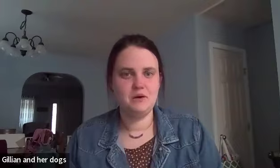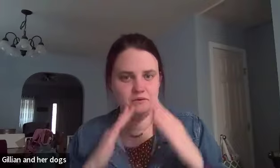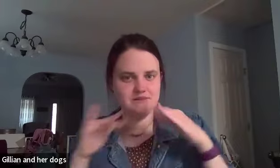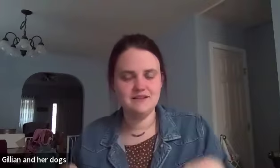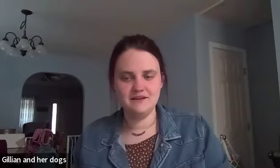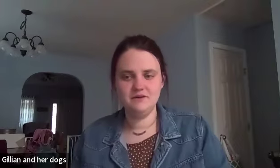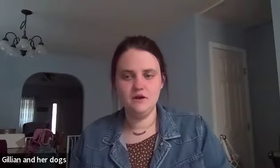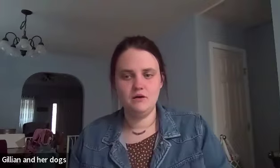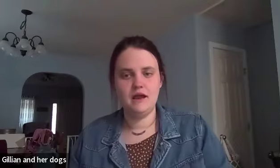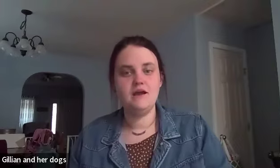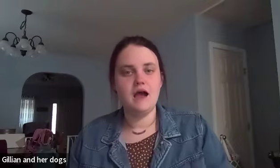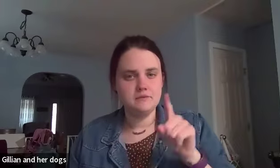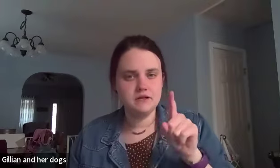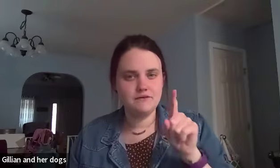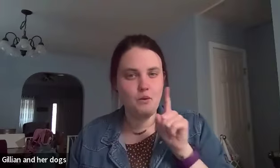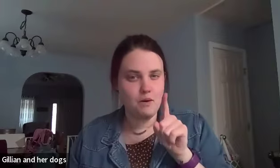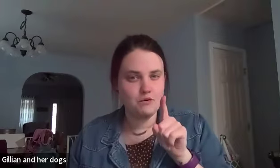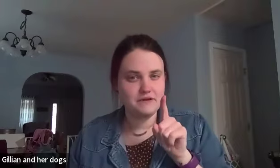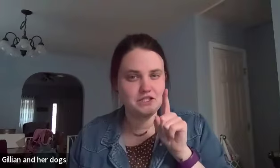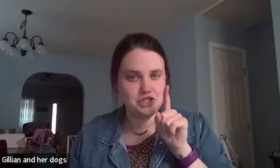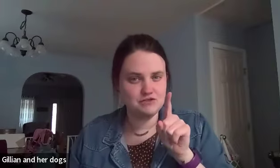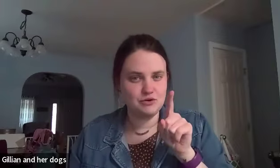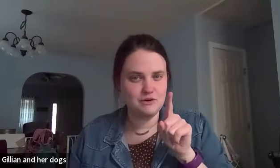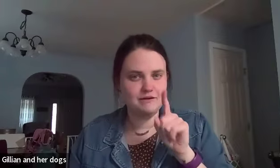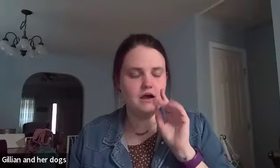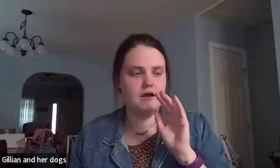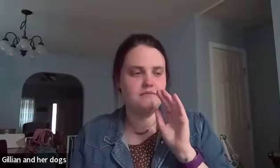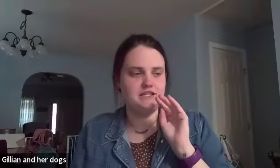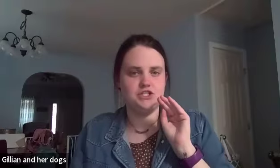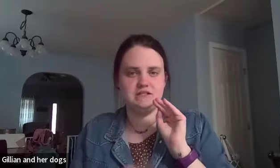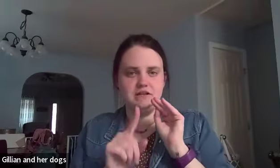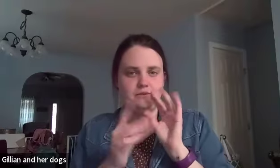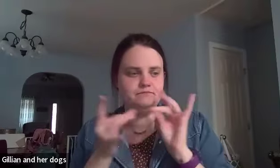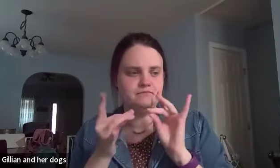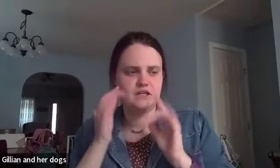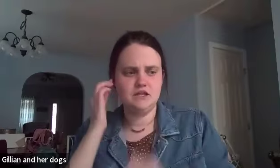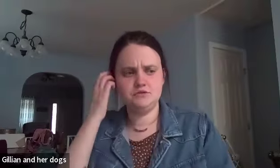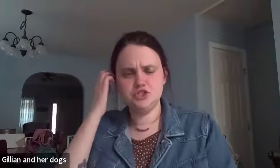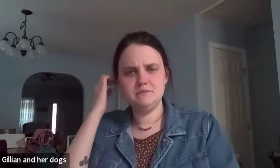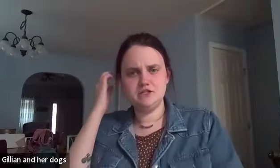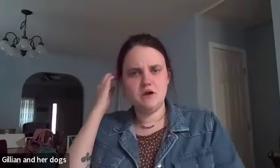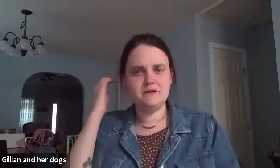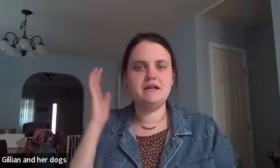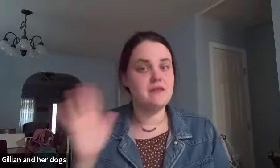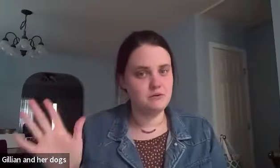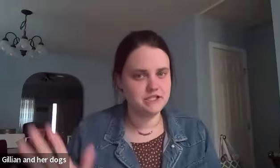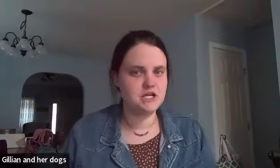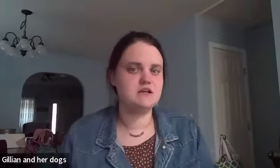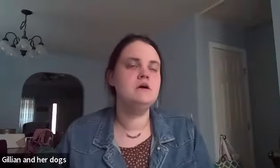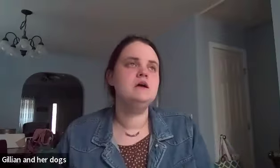Oh, we're silent. Okay. I am going to give you all one more thing just real quick. It's just a little, it shouldn't be too complicated, and then I'll let you guys go.